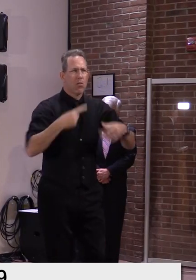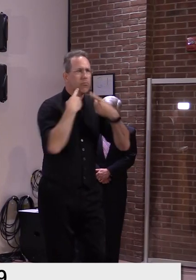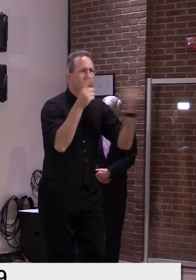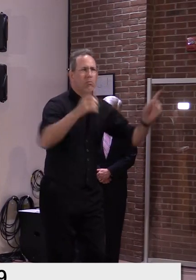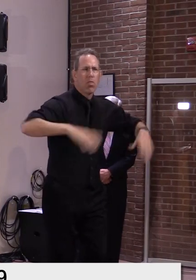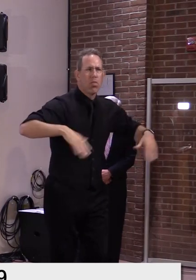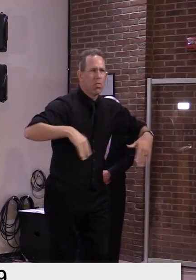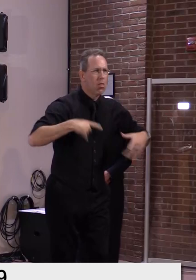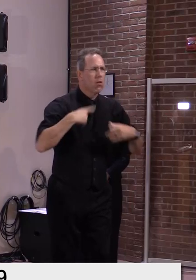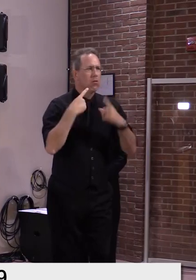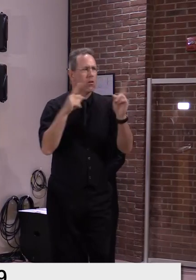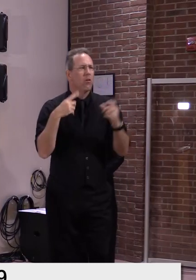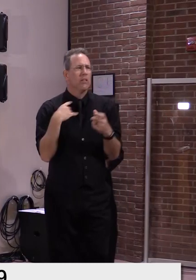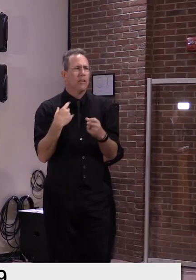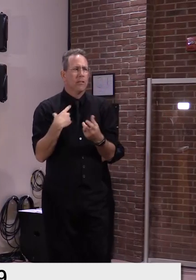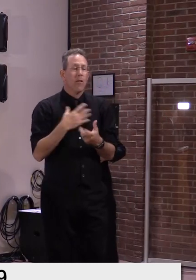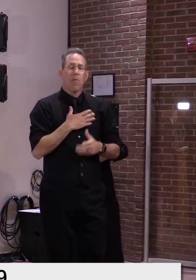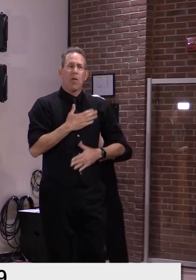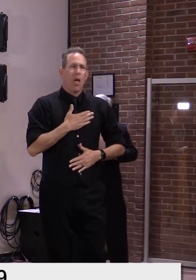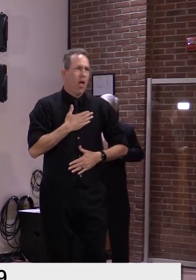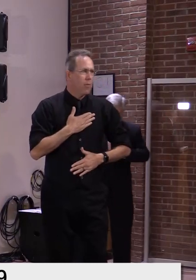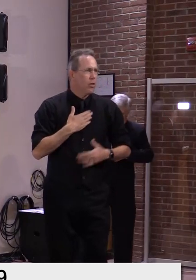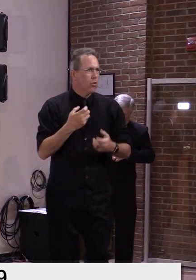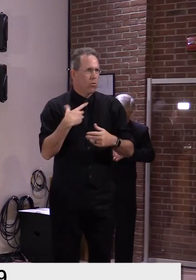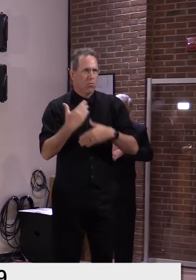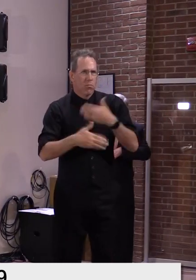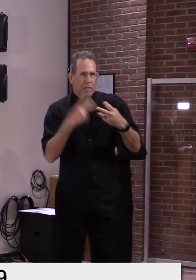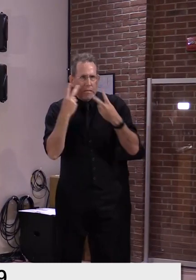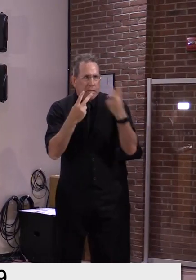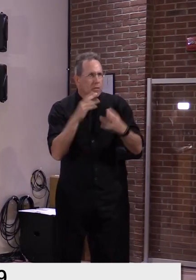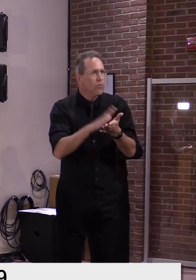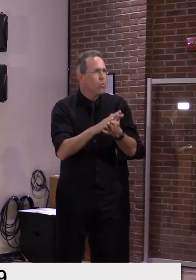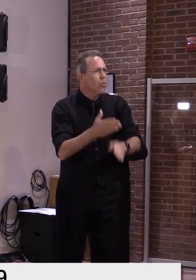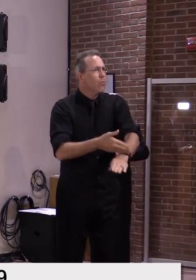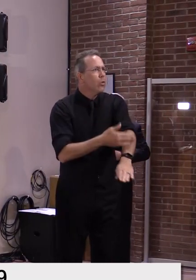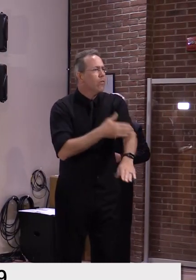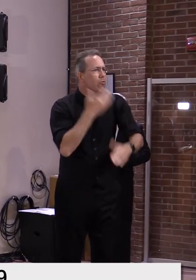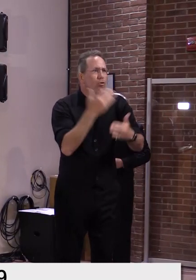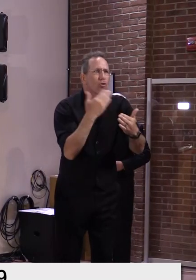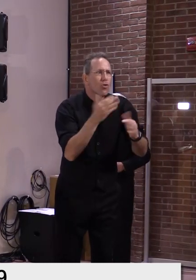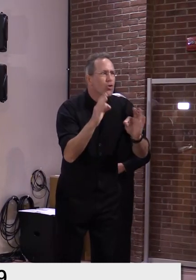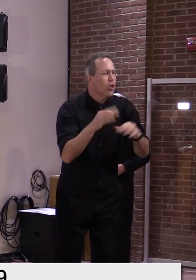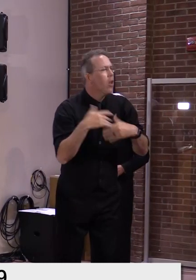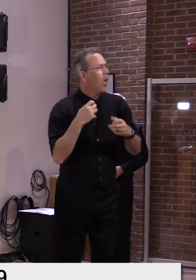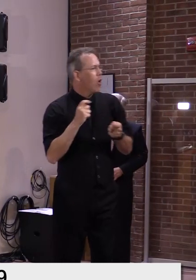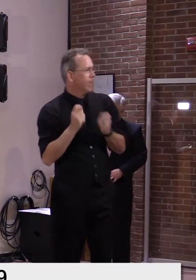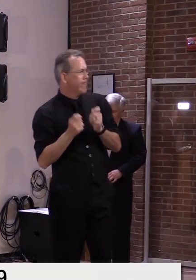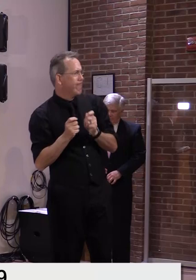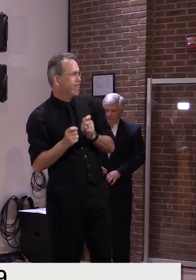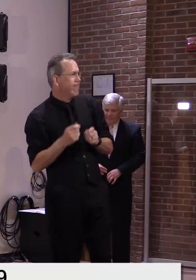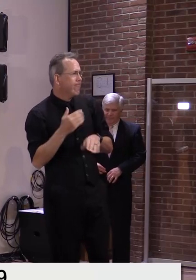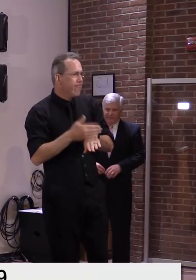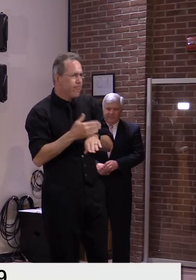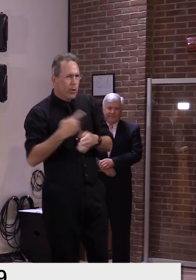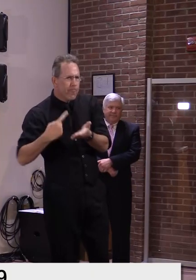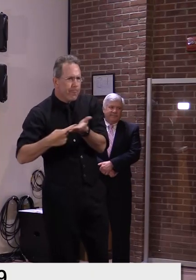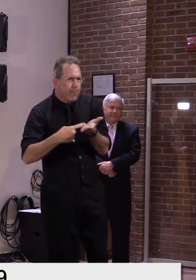progress Vermonters are making towards vaccination, and we'll be factoring that into our decision-making here in the next couple of days.